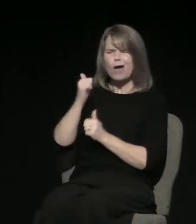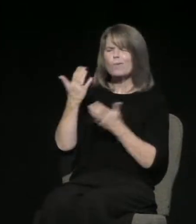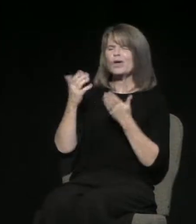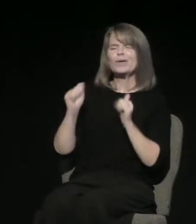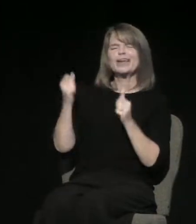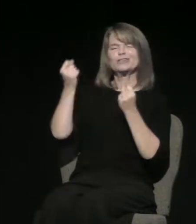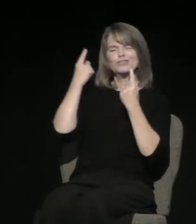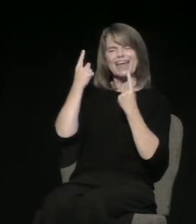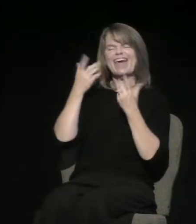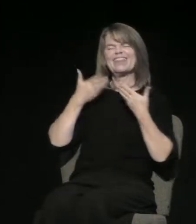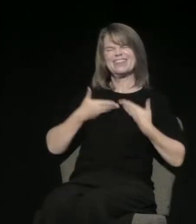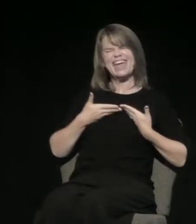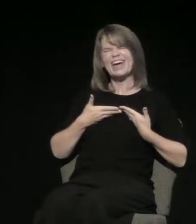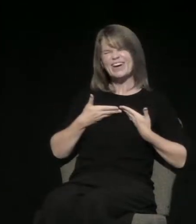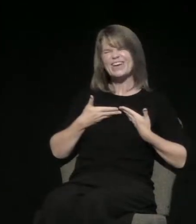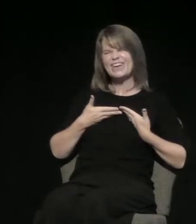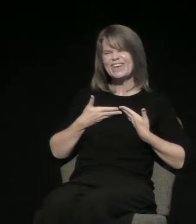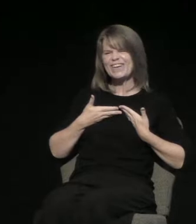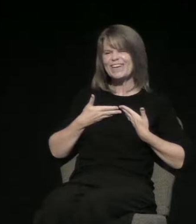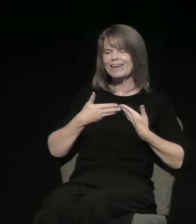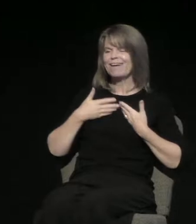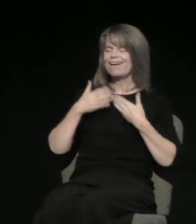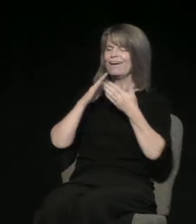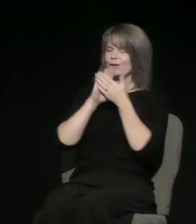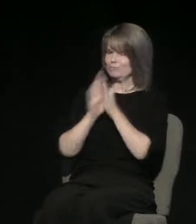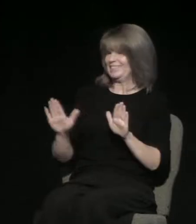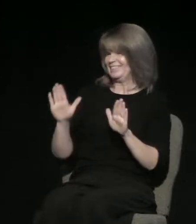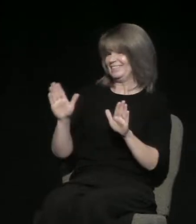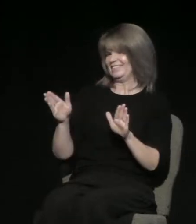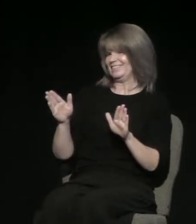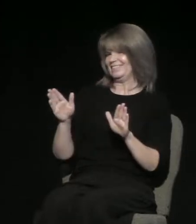Will Guard Your Heart And Mind In Christ Jesus